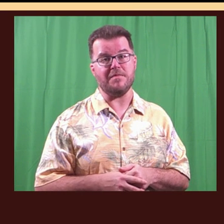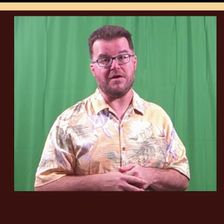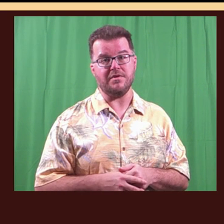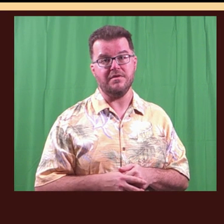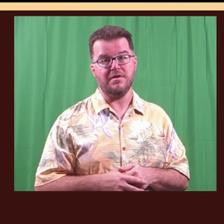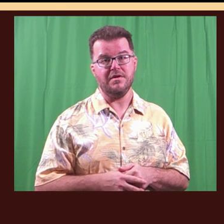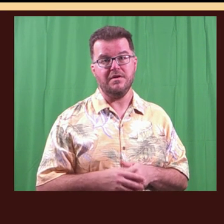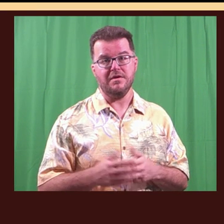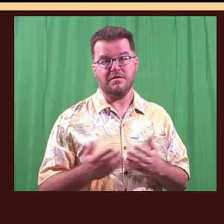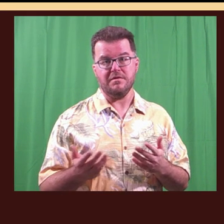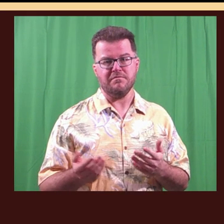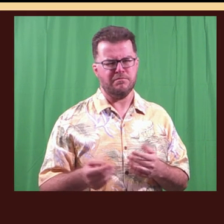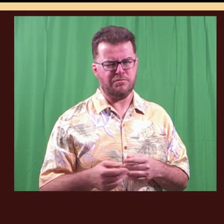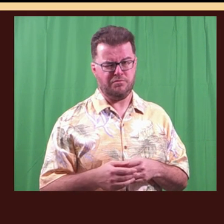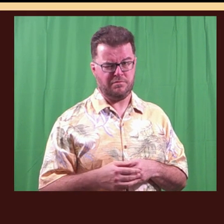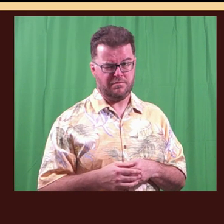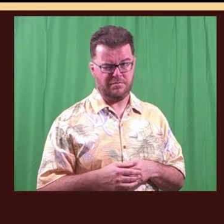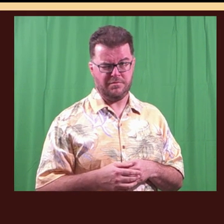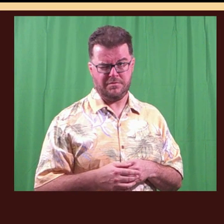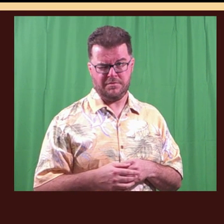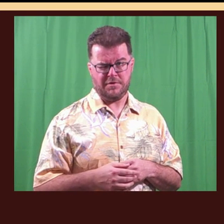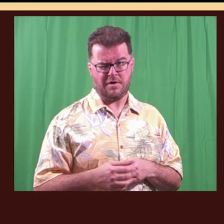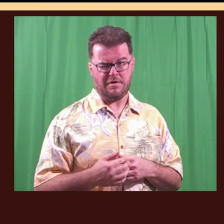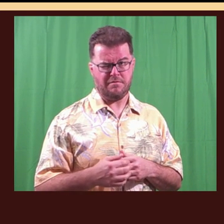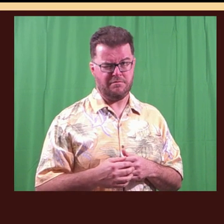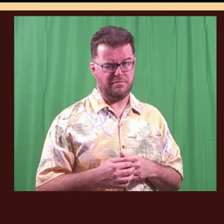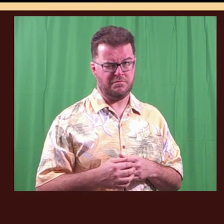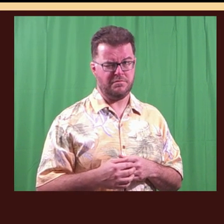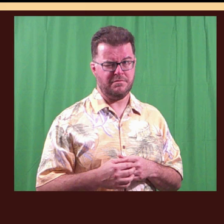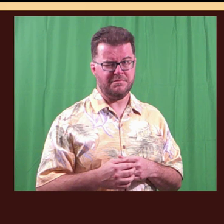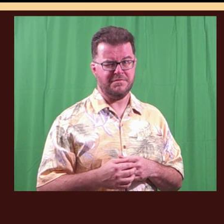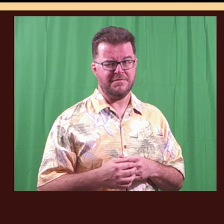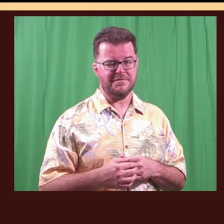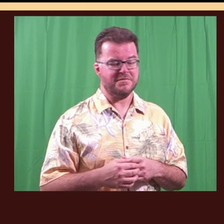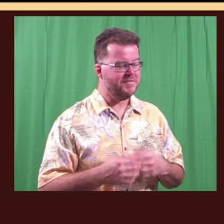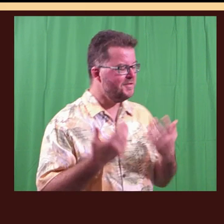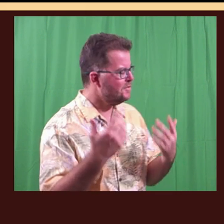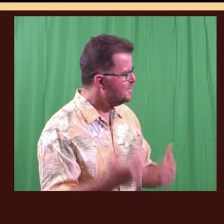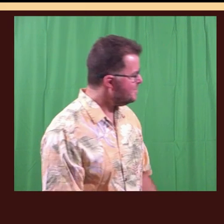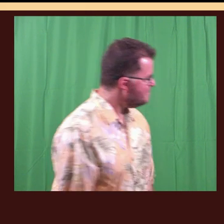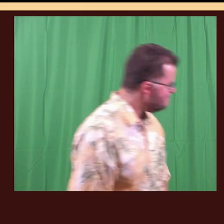out. Get off camera now!